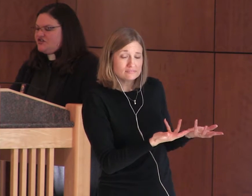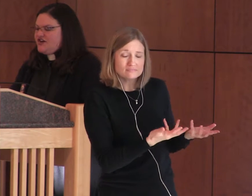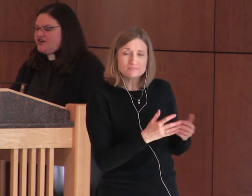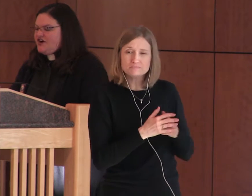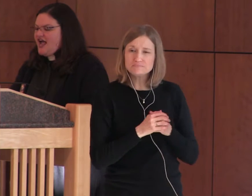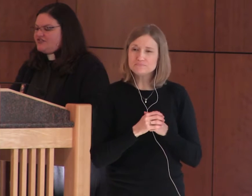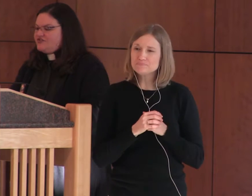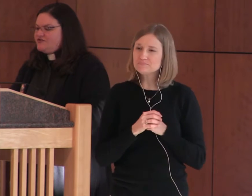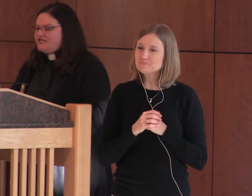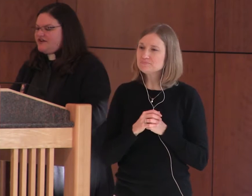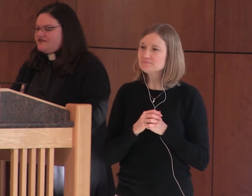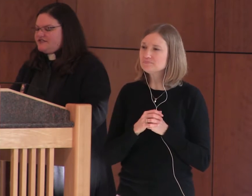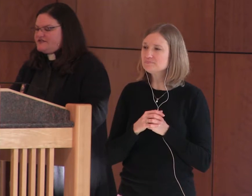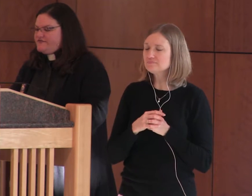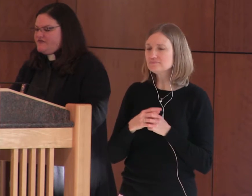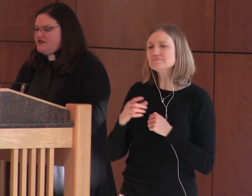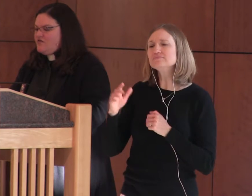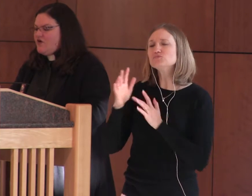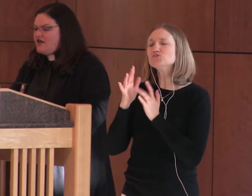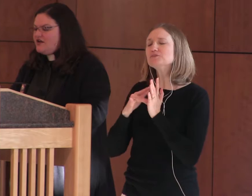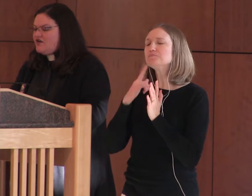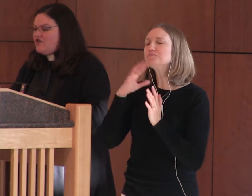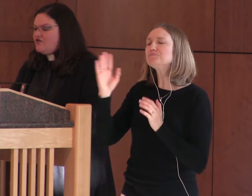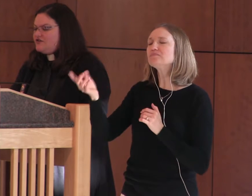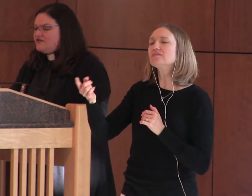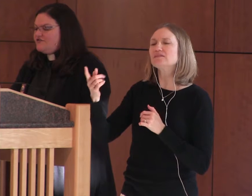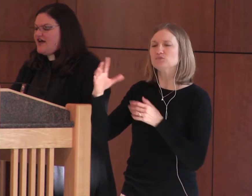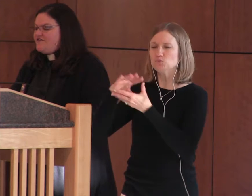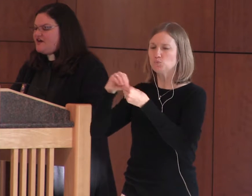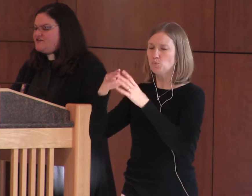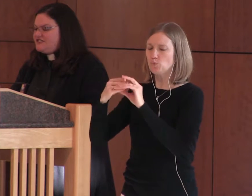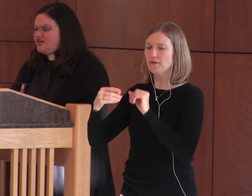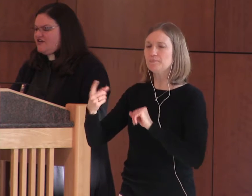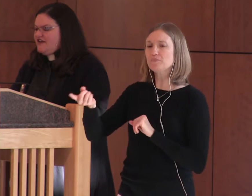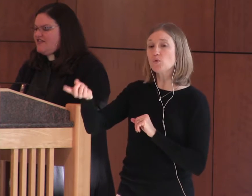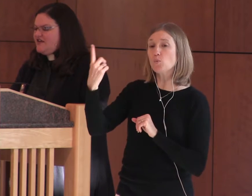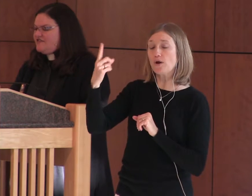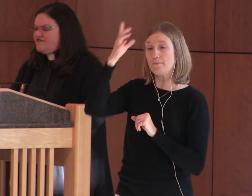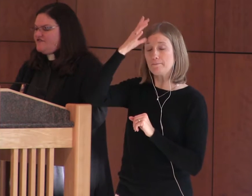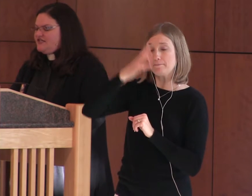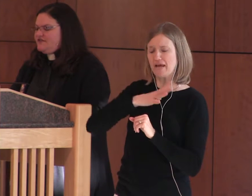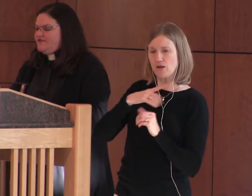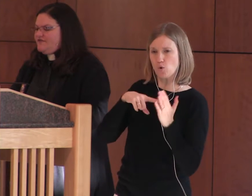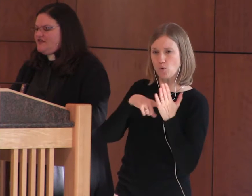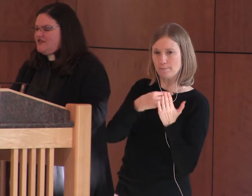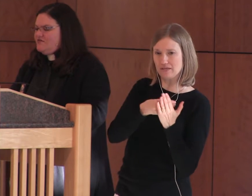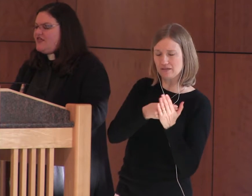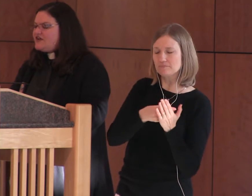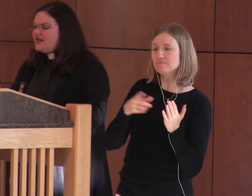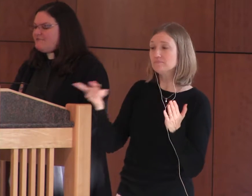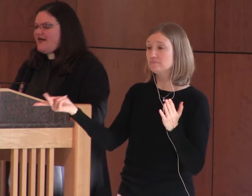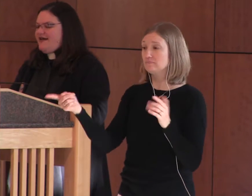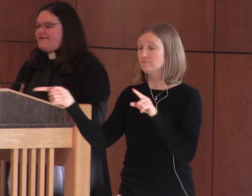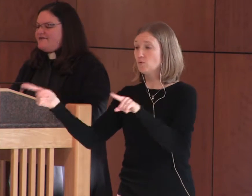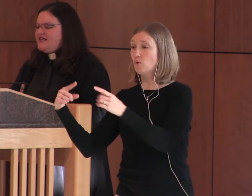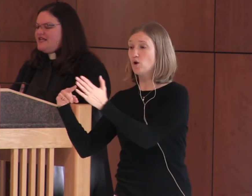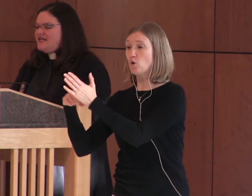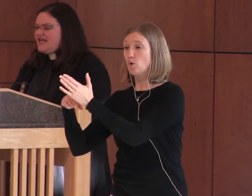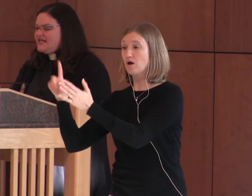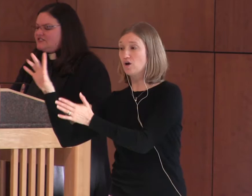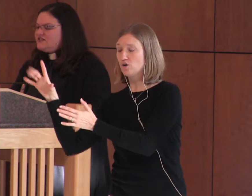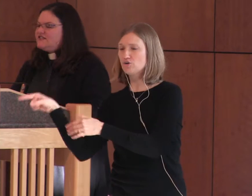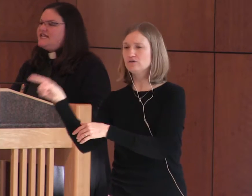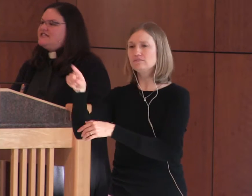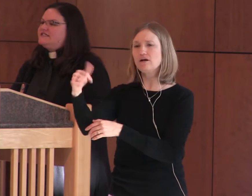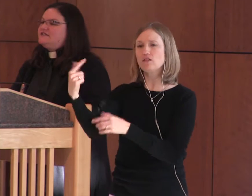"A certain creditor had two debtors. One owed 500 denarii and the other 50. When they could not pay,